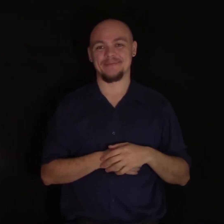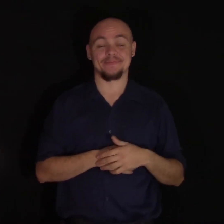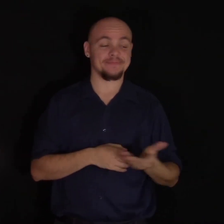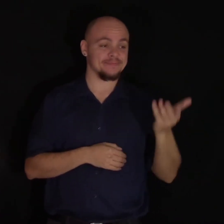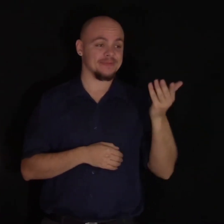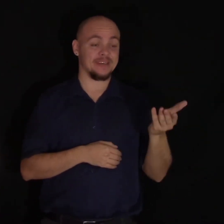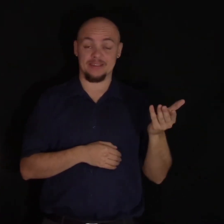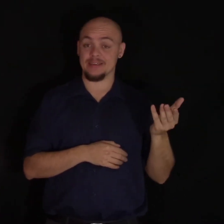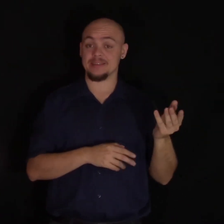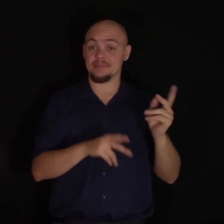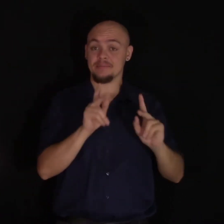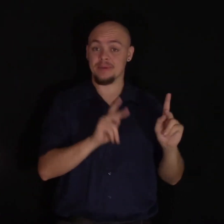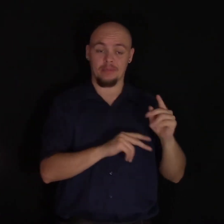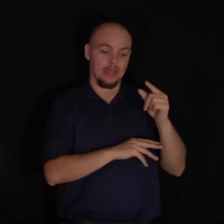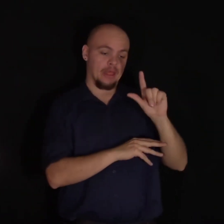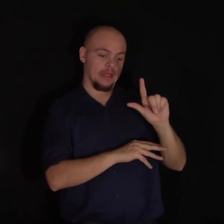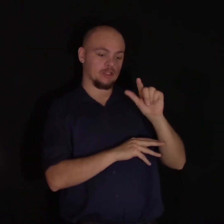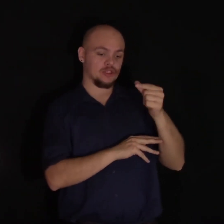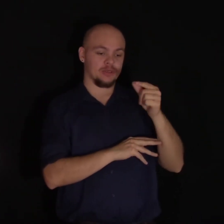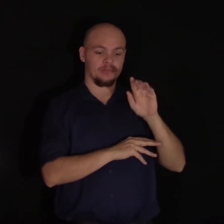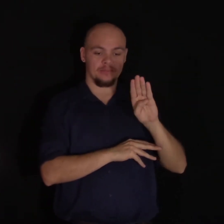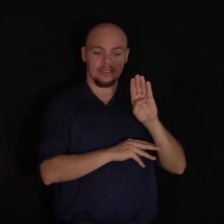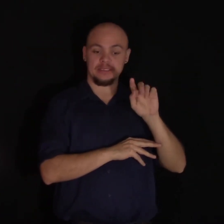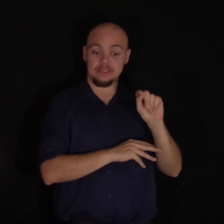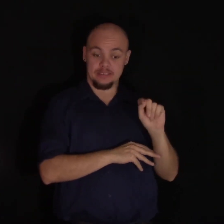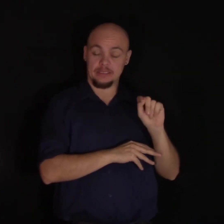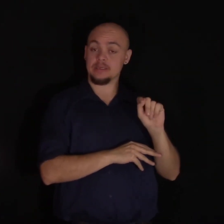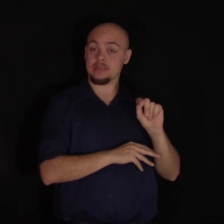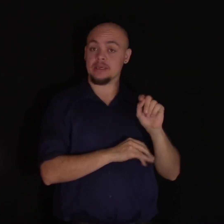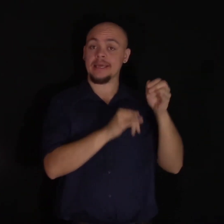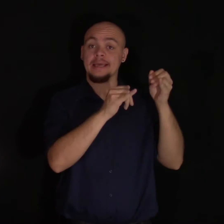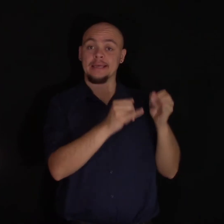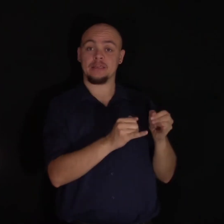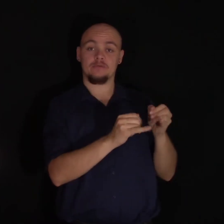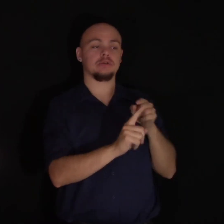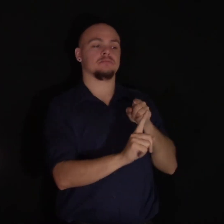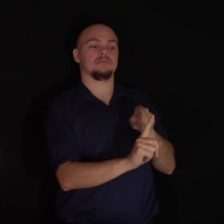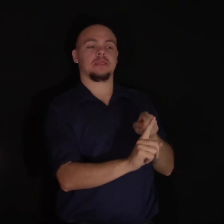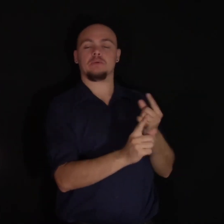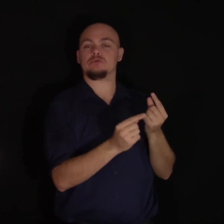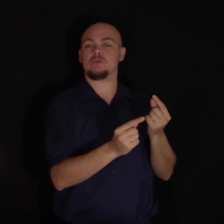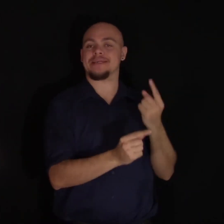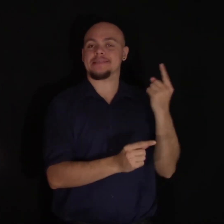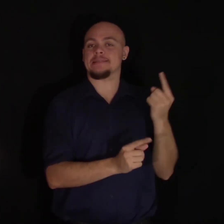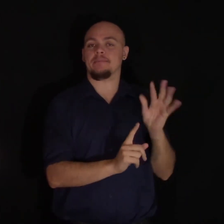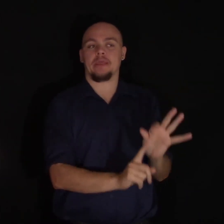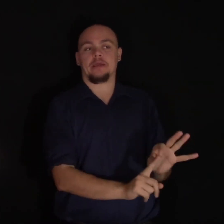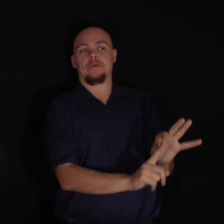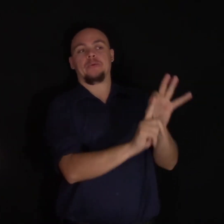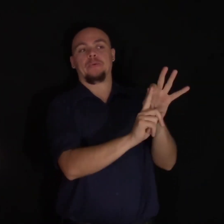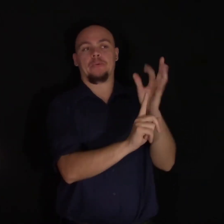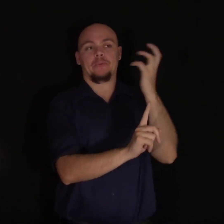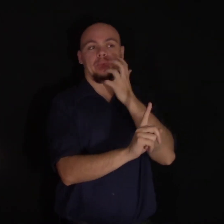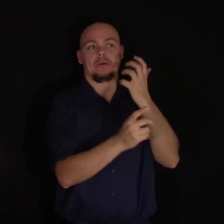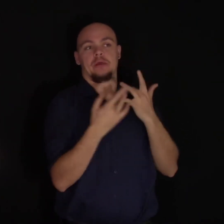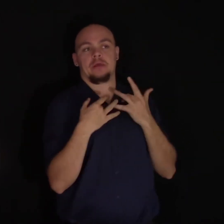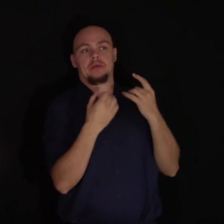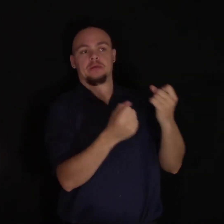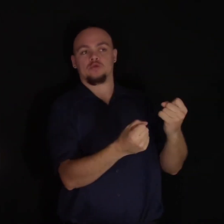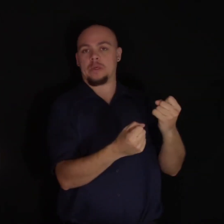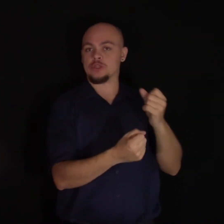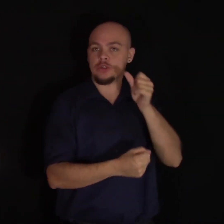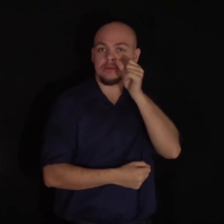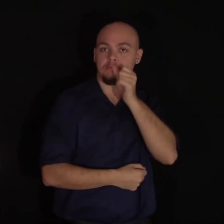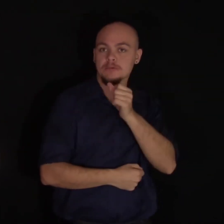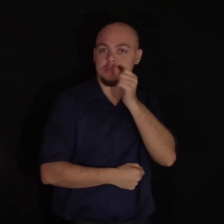These would be the LGBT individuals who were doing something extraordinary in the world. They would be courageous, resilient,